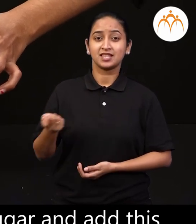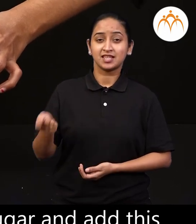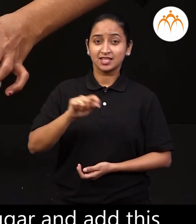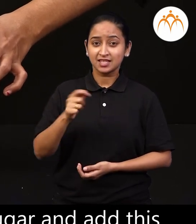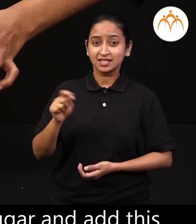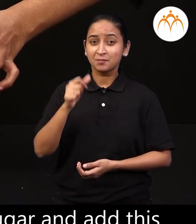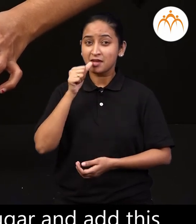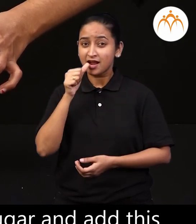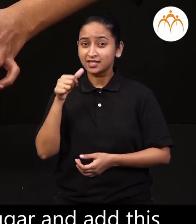water.